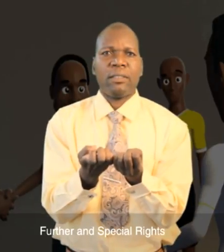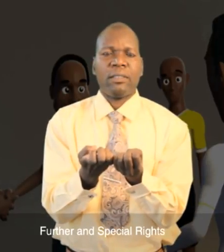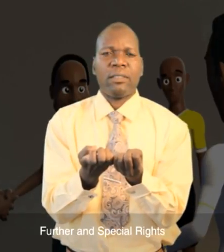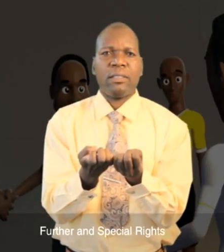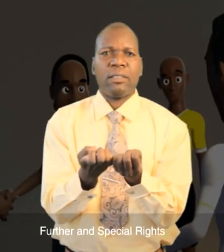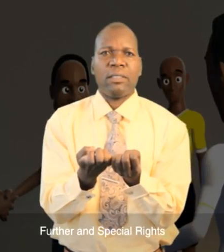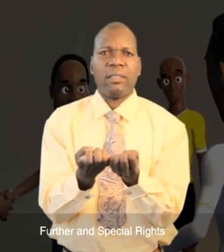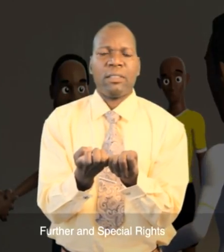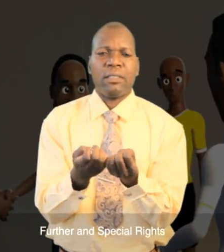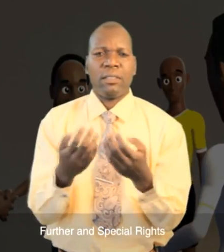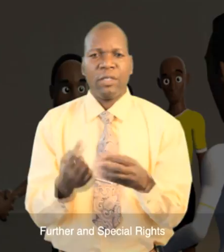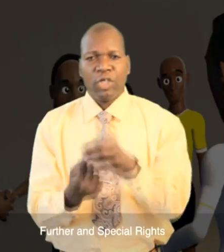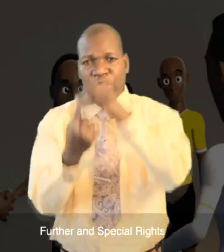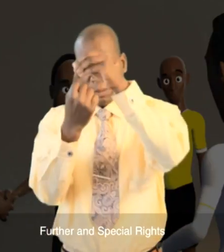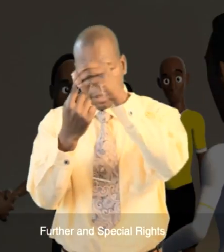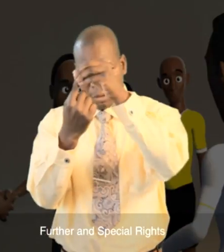Further and spatial rights.